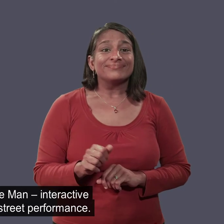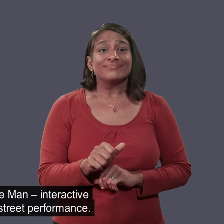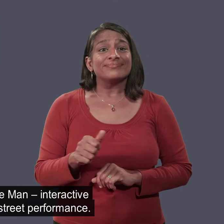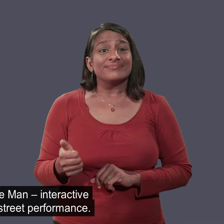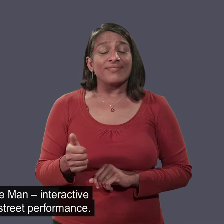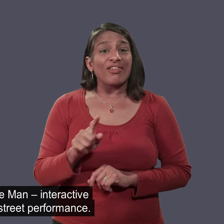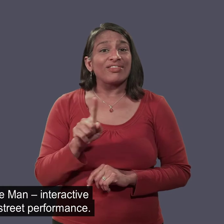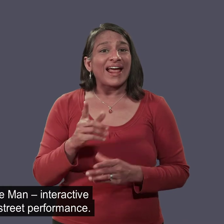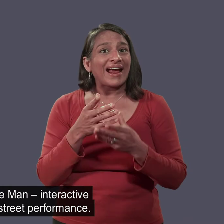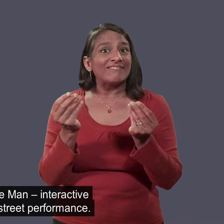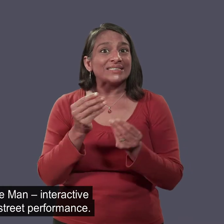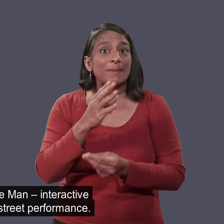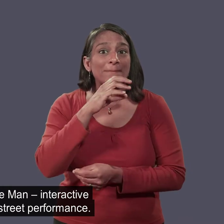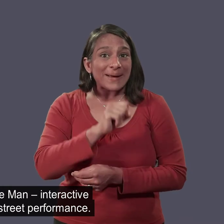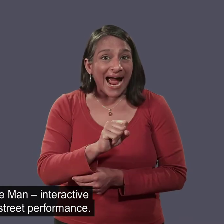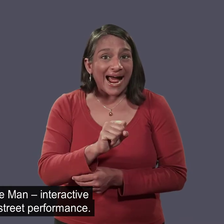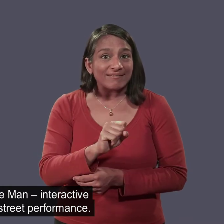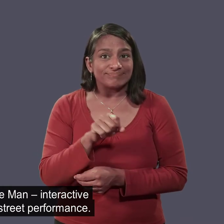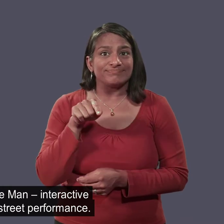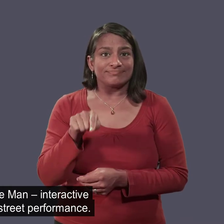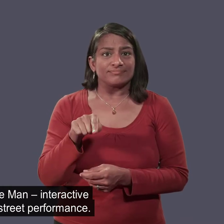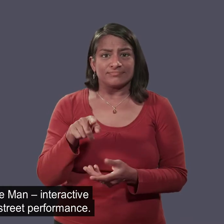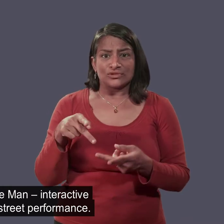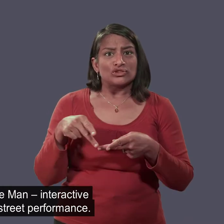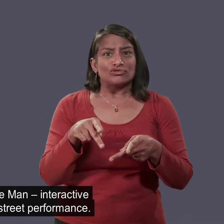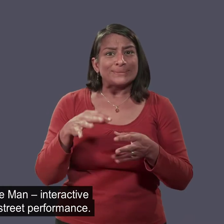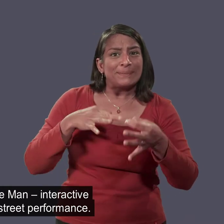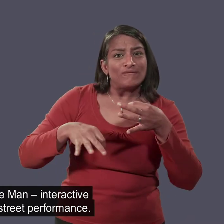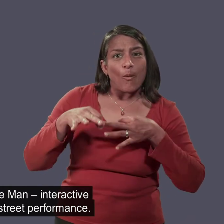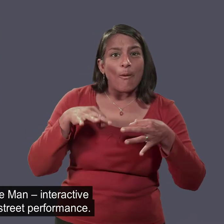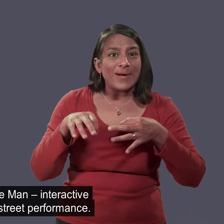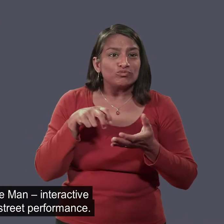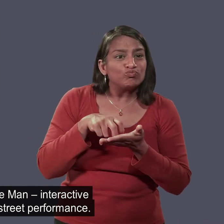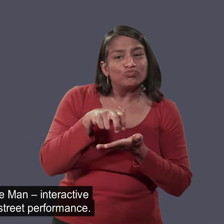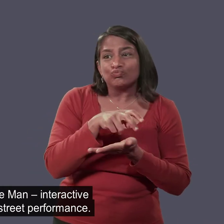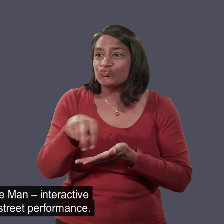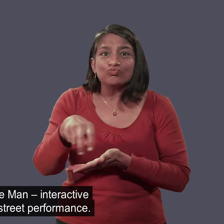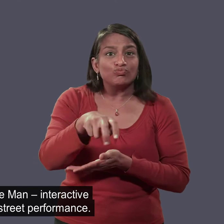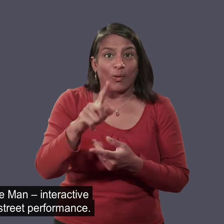The Invisible Man, interactive walkabout street performance.